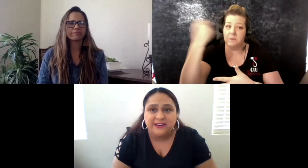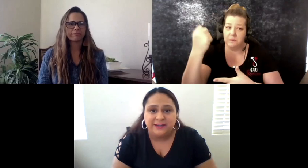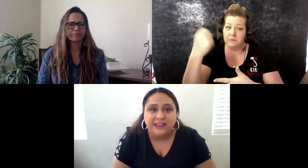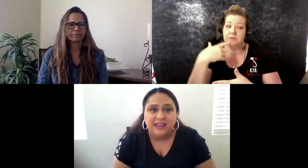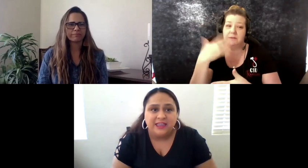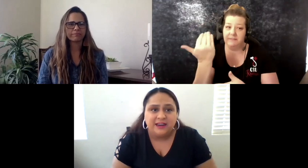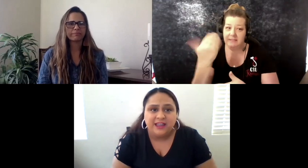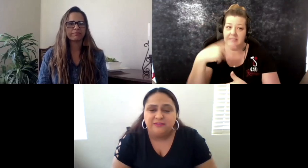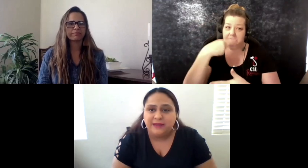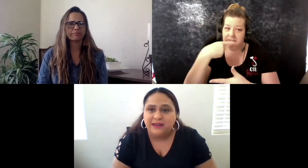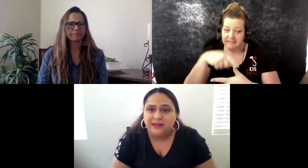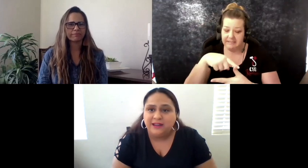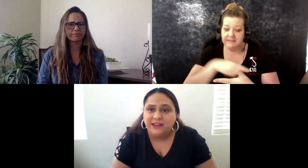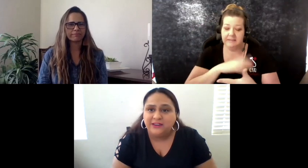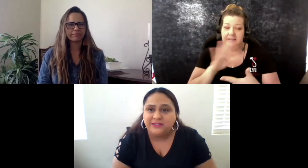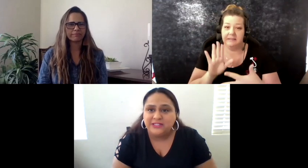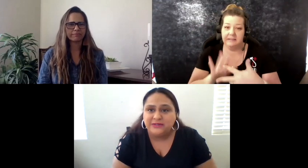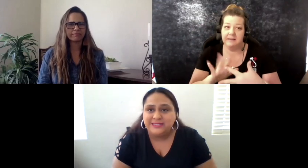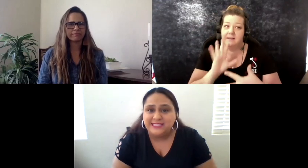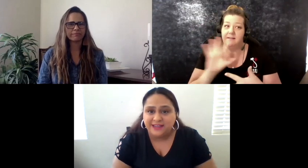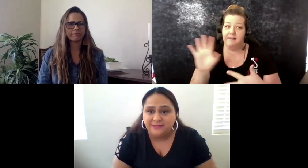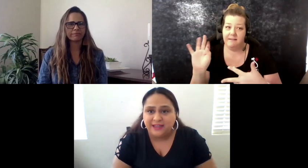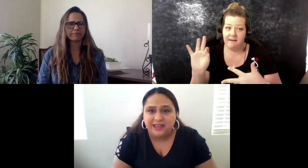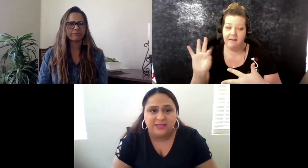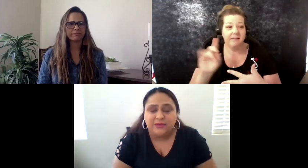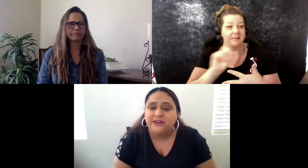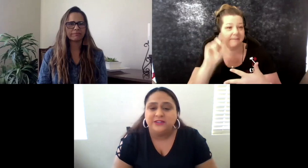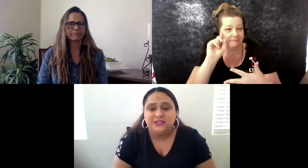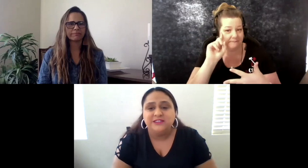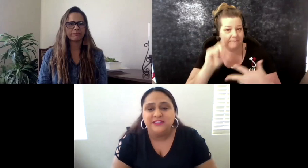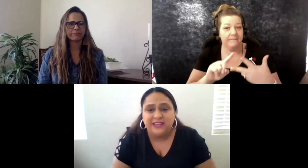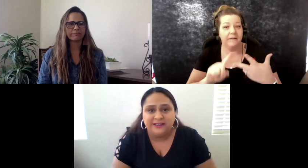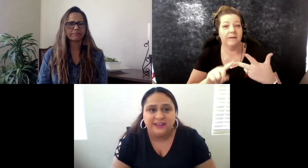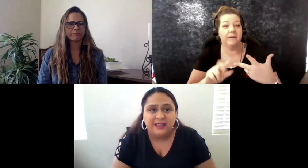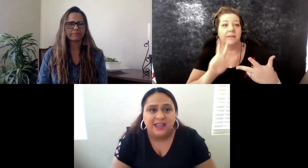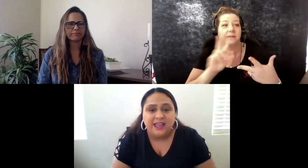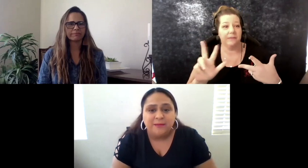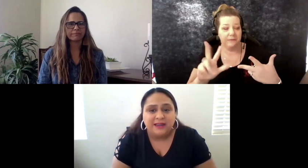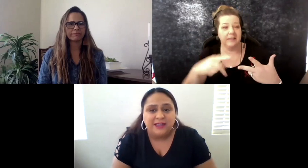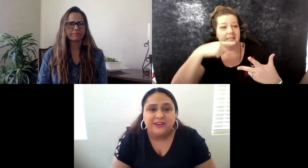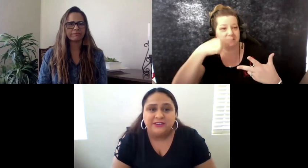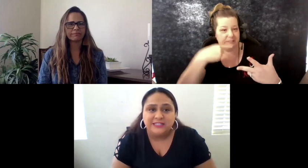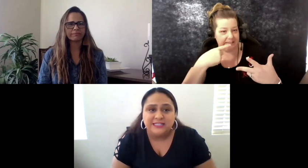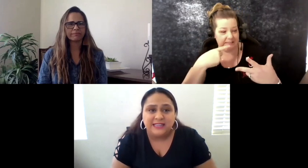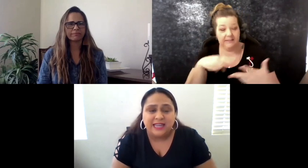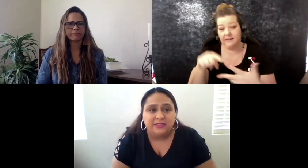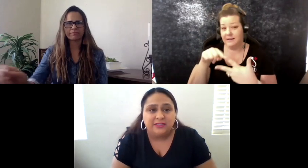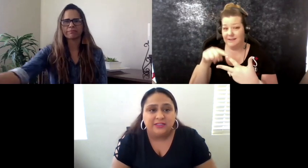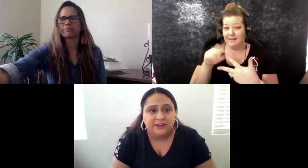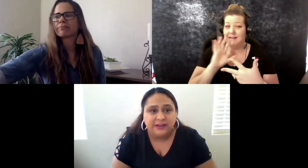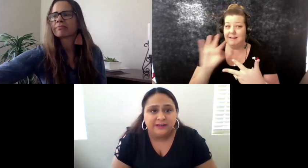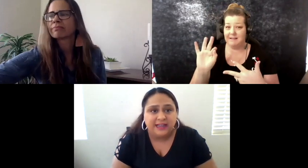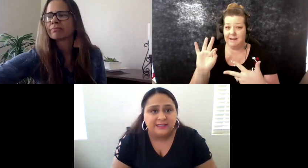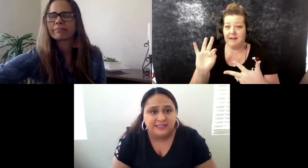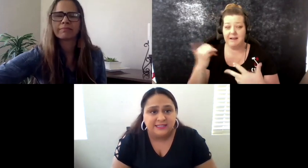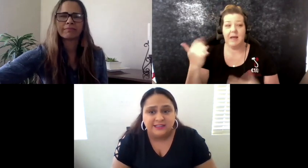and hearing. Then I have my 9-year-old who is deaf and a 3-year-old who's also hearing. My 9-year-old is a